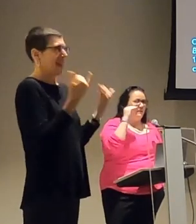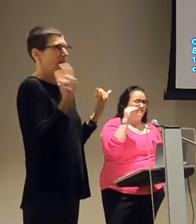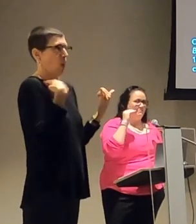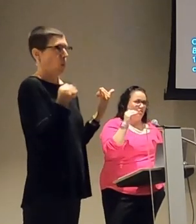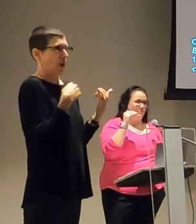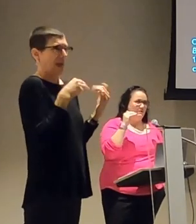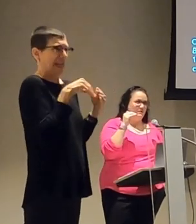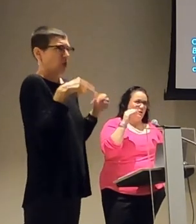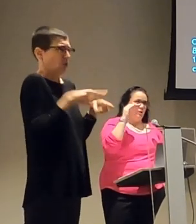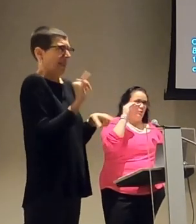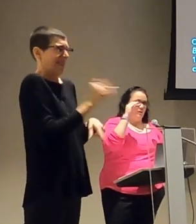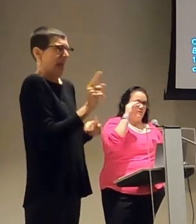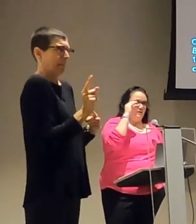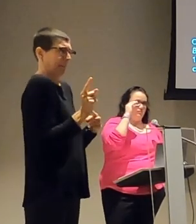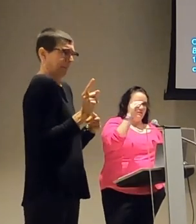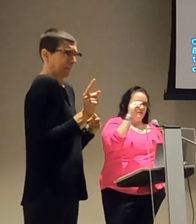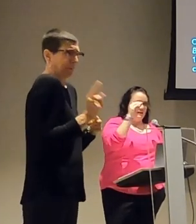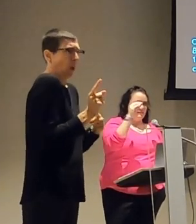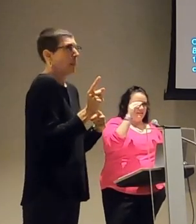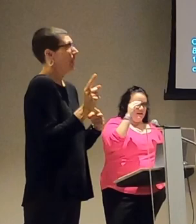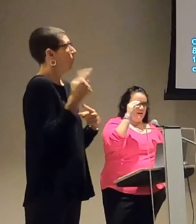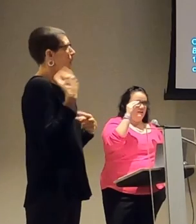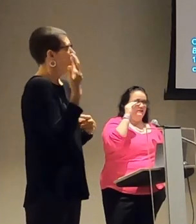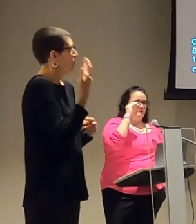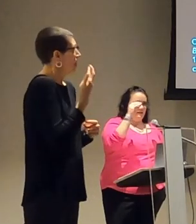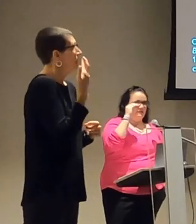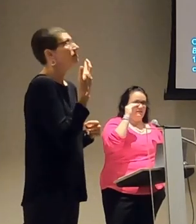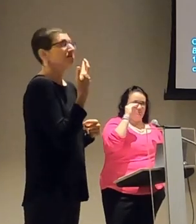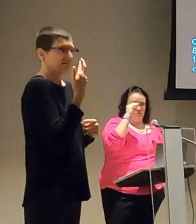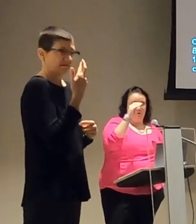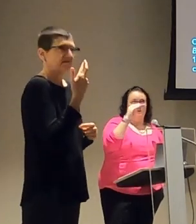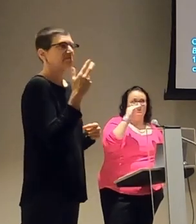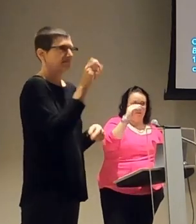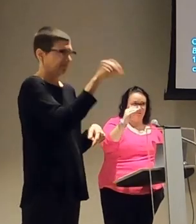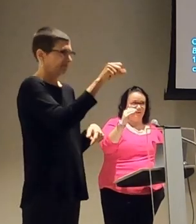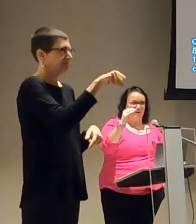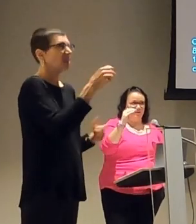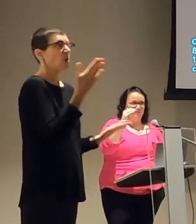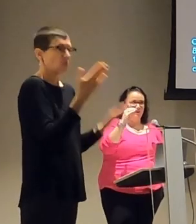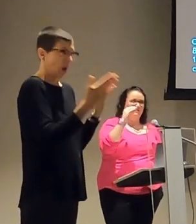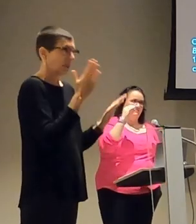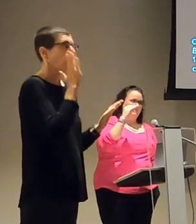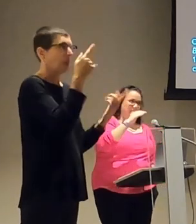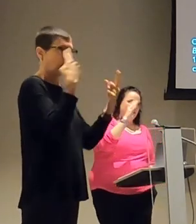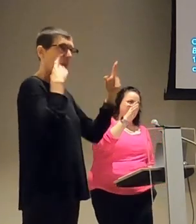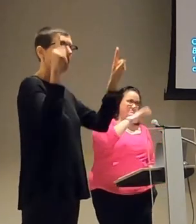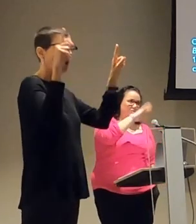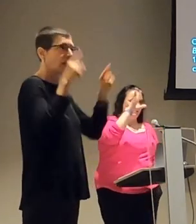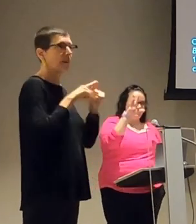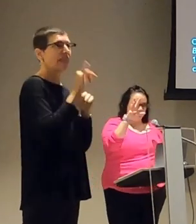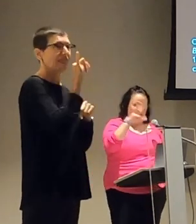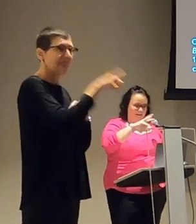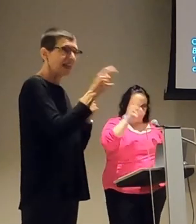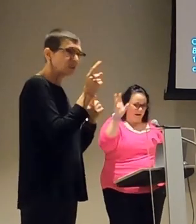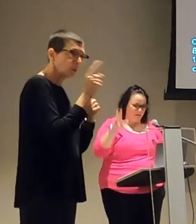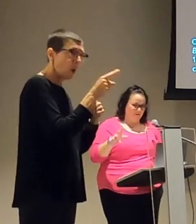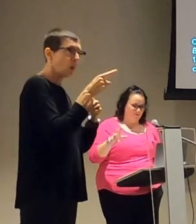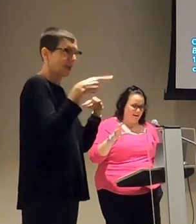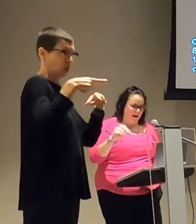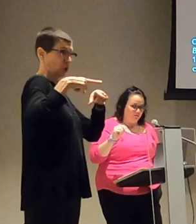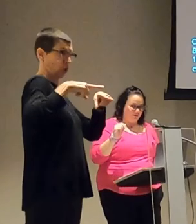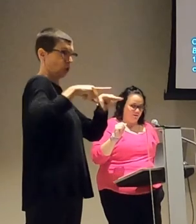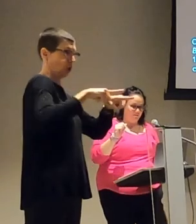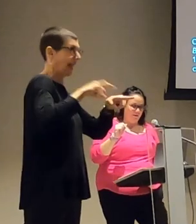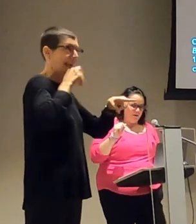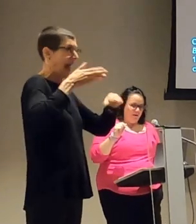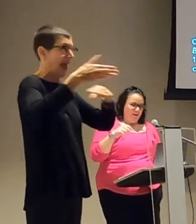are at that moment where we are realizing, yes, it probably will, but this is the moment during, not the